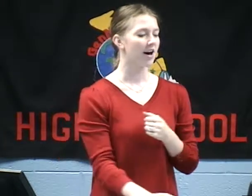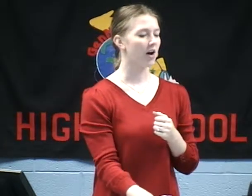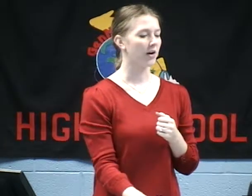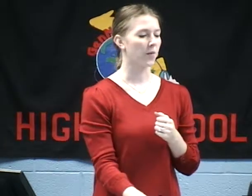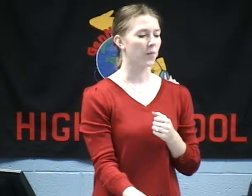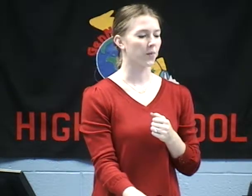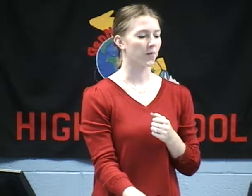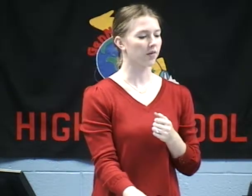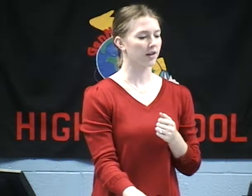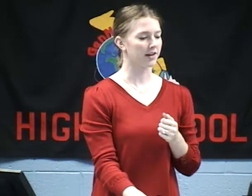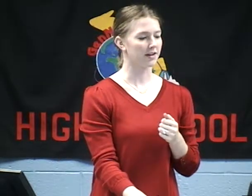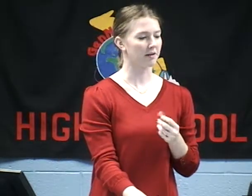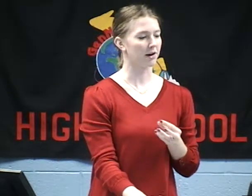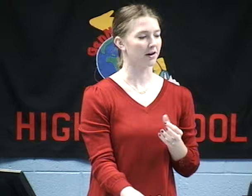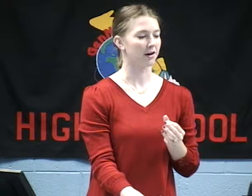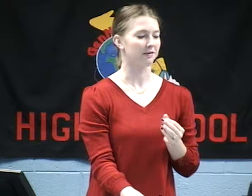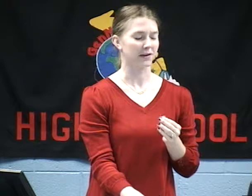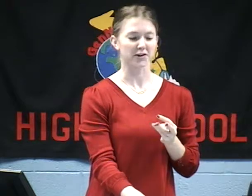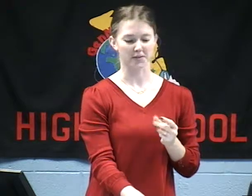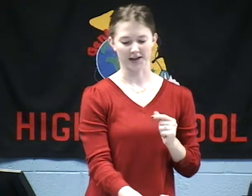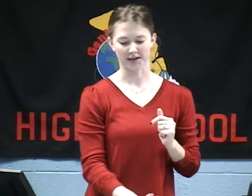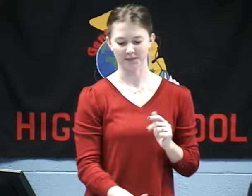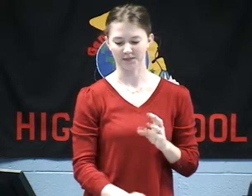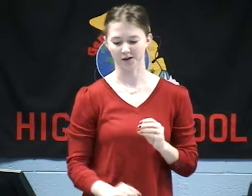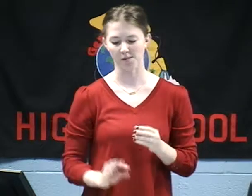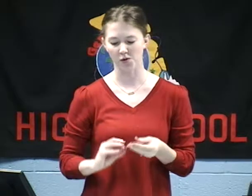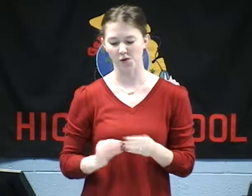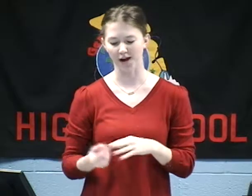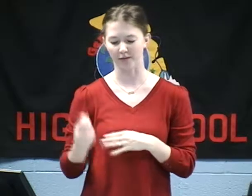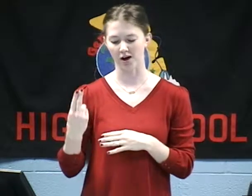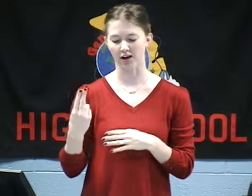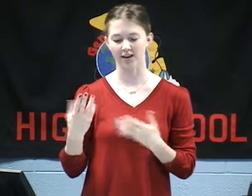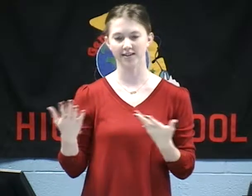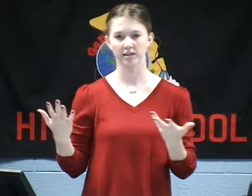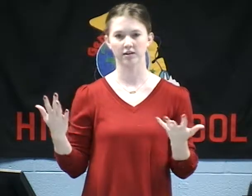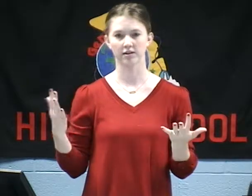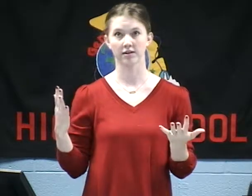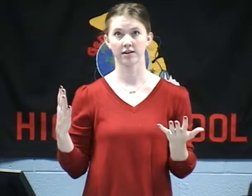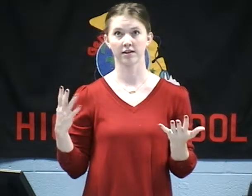All right, let's talk about our finger spelling. Number 1 was